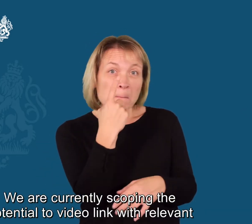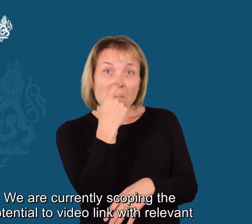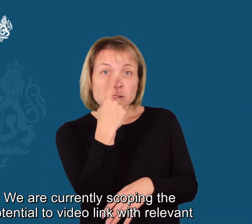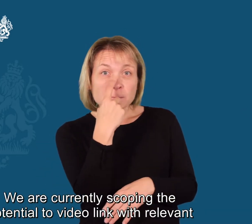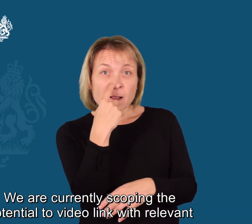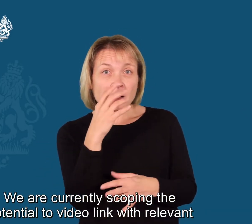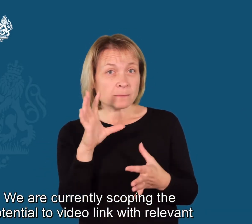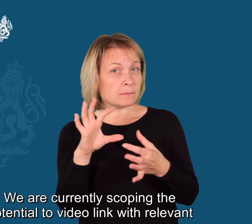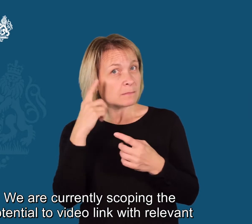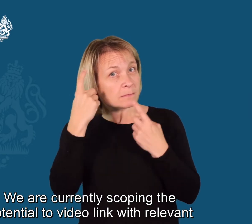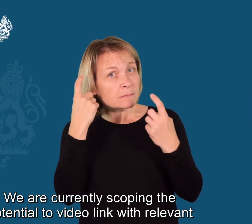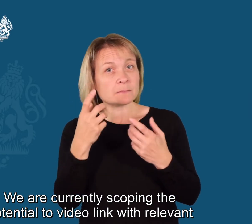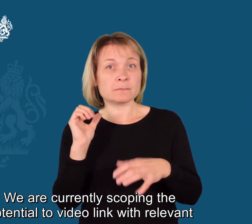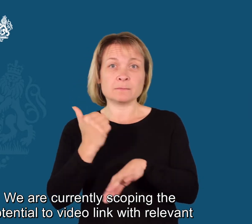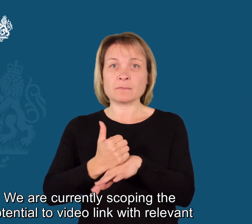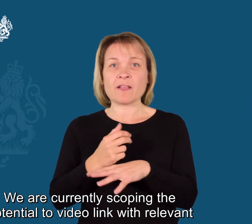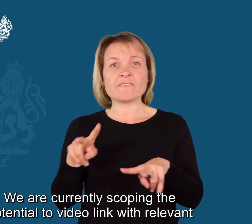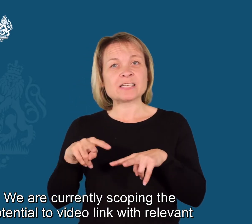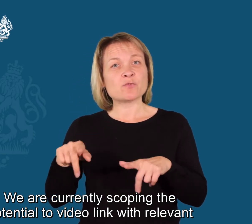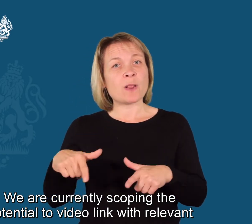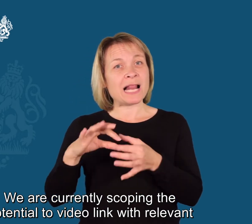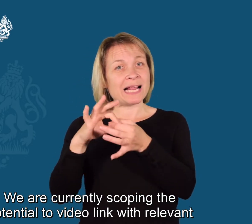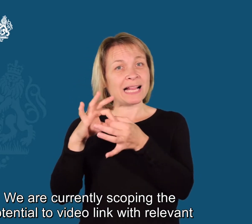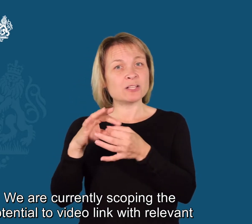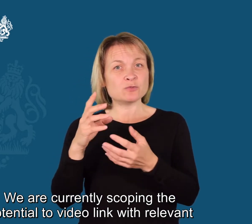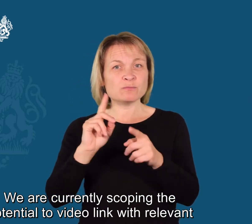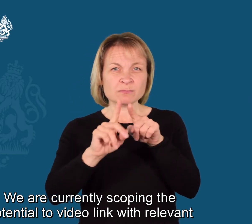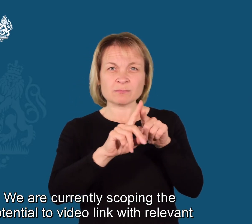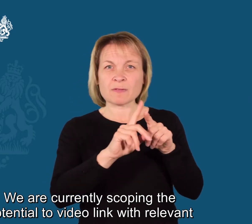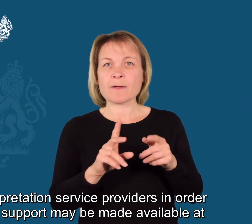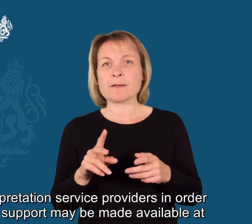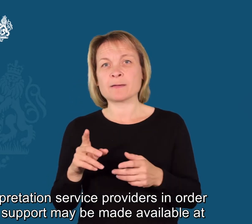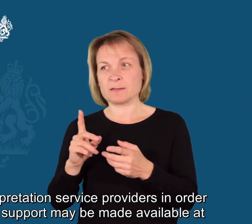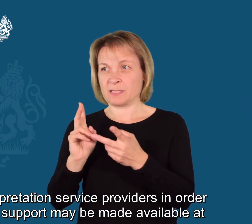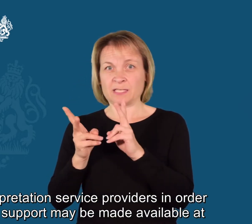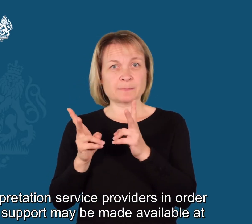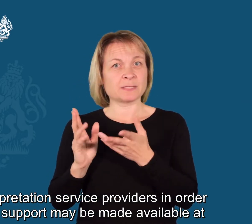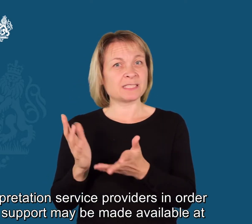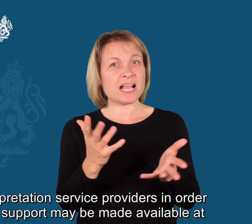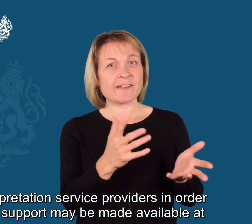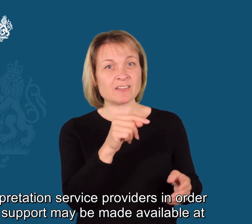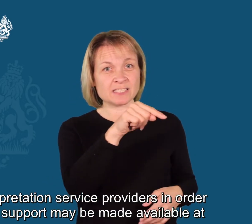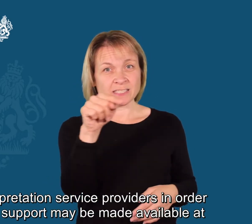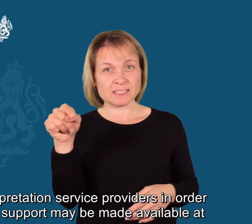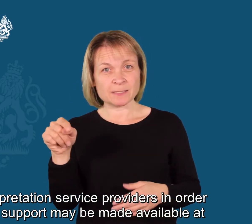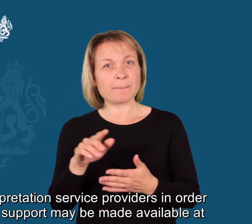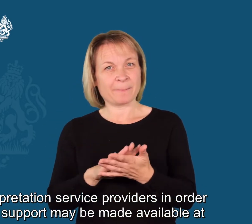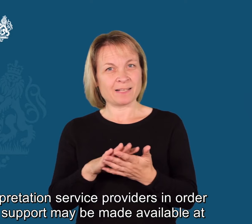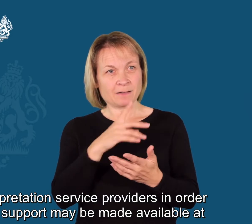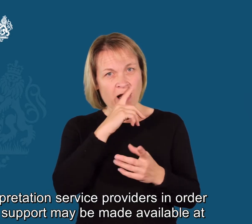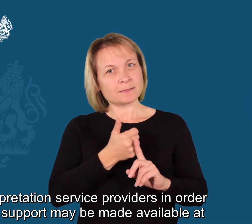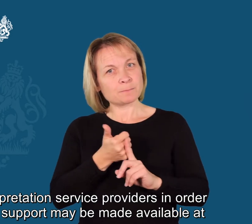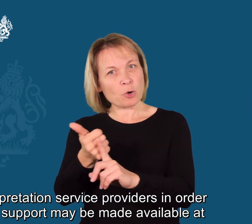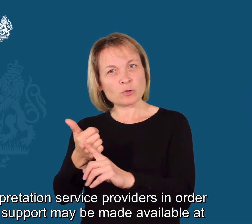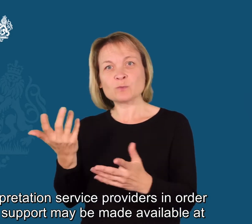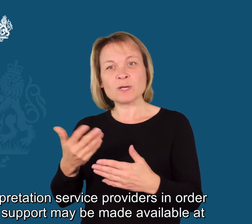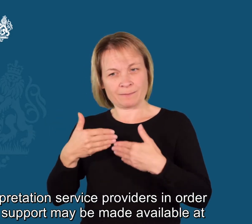We are currently scoping the potential to video link with relevant interpretation service providers in order that support may be made available at public